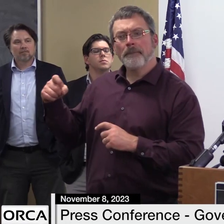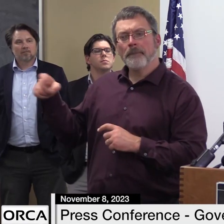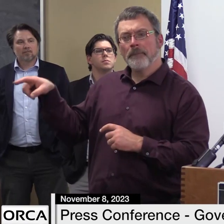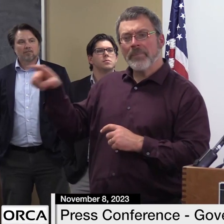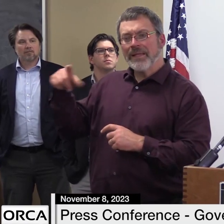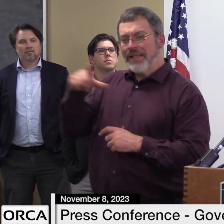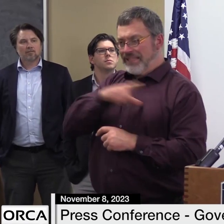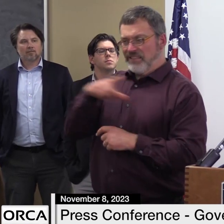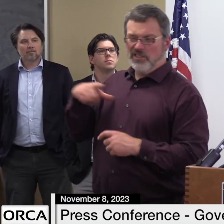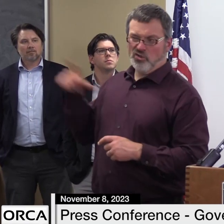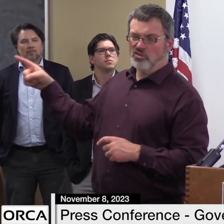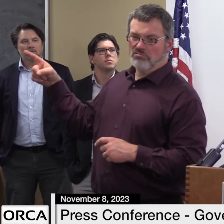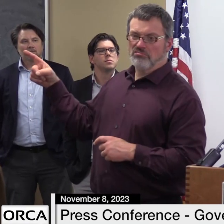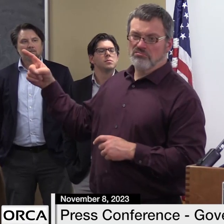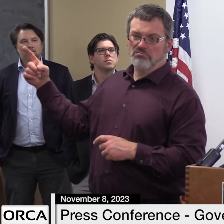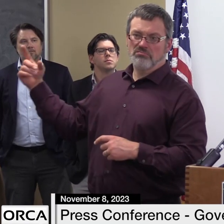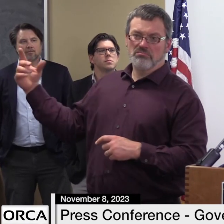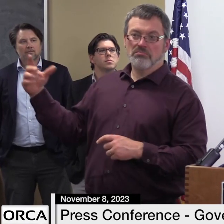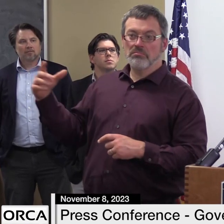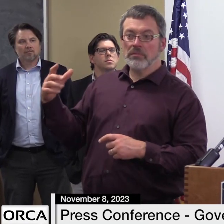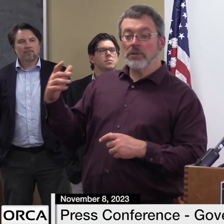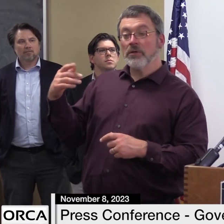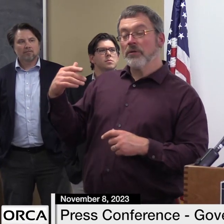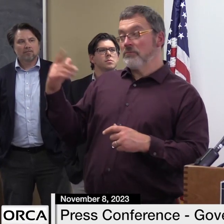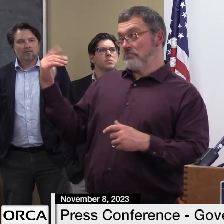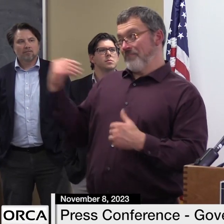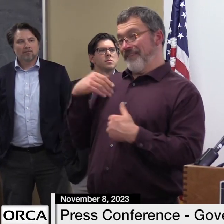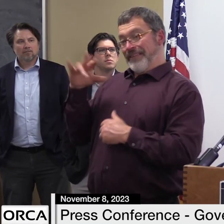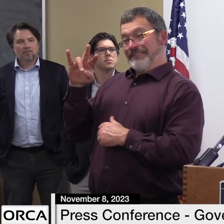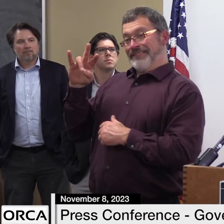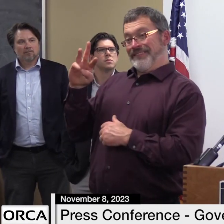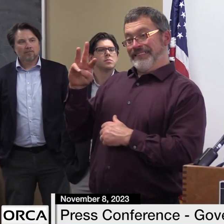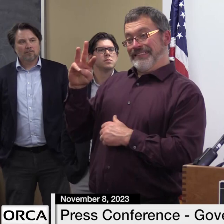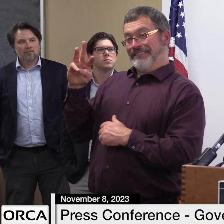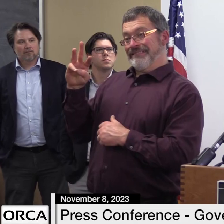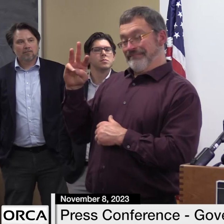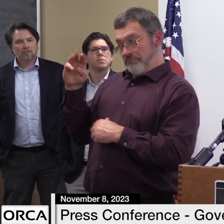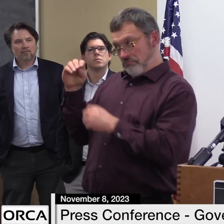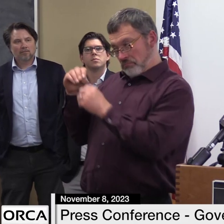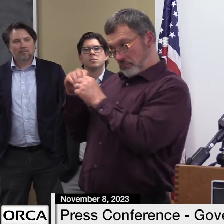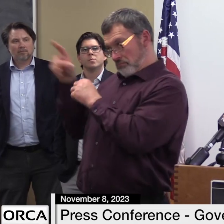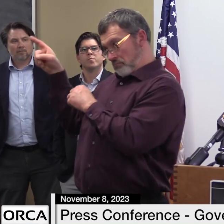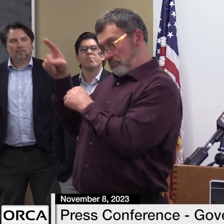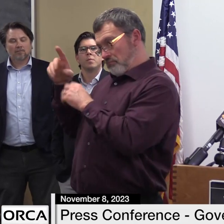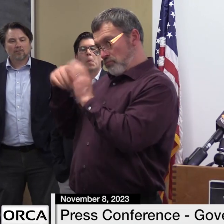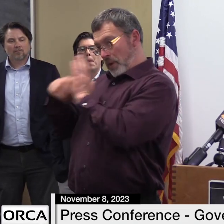76 of them in the House, and another 16 in the Senate.